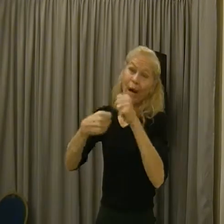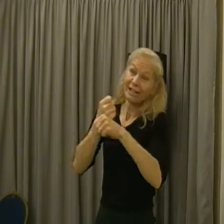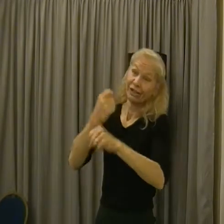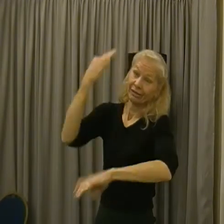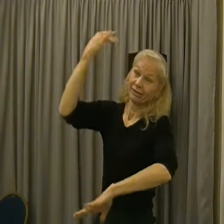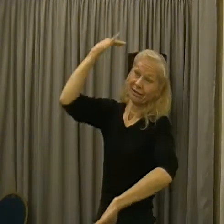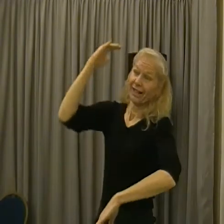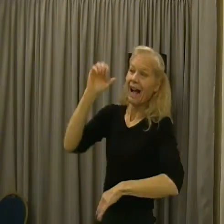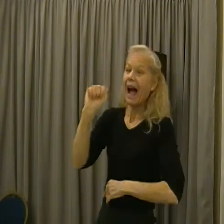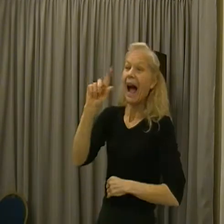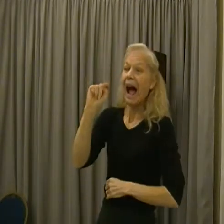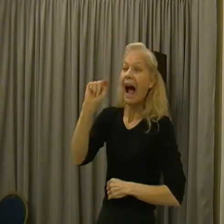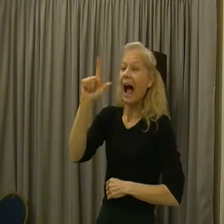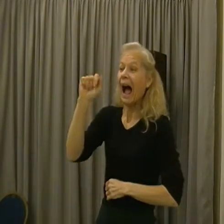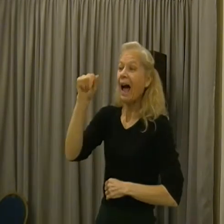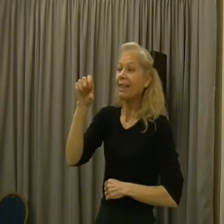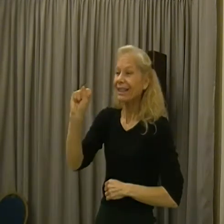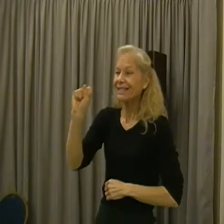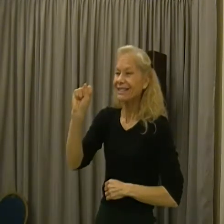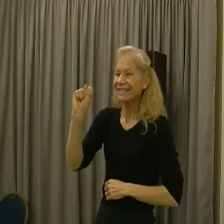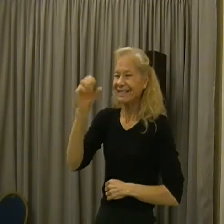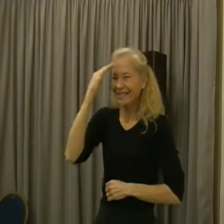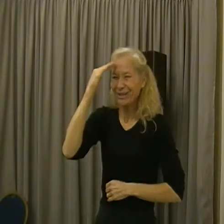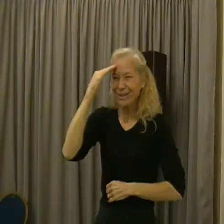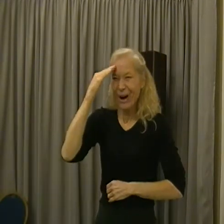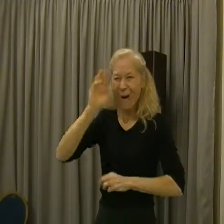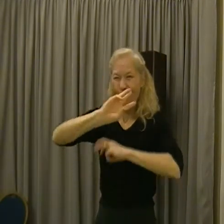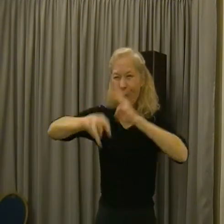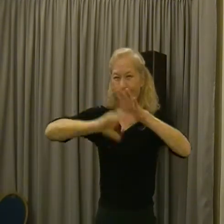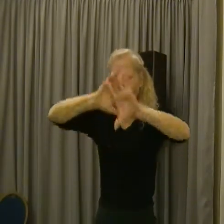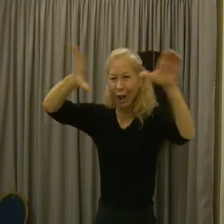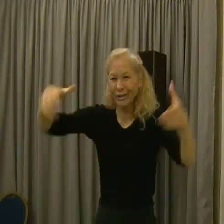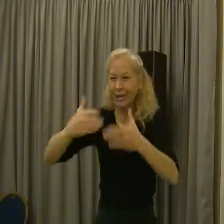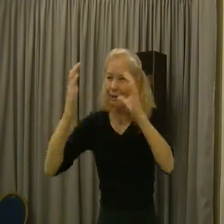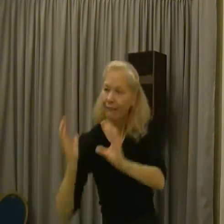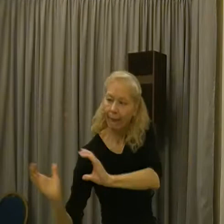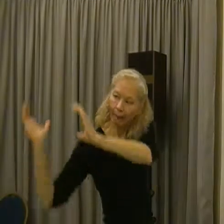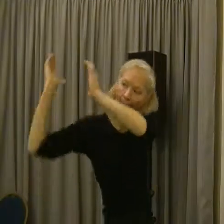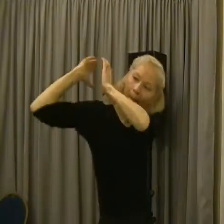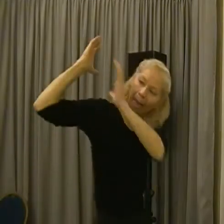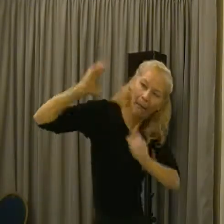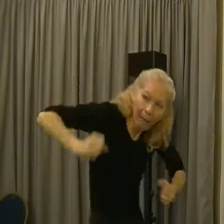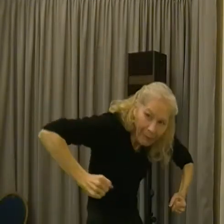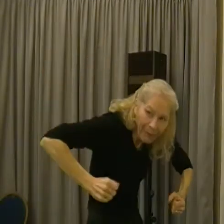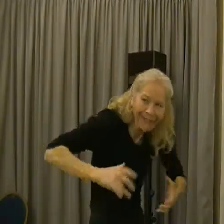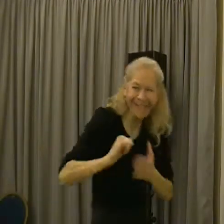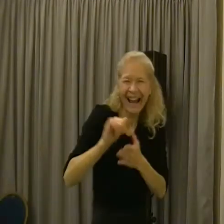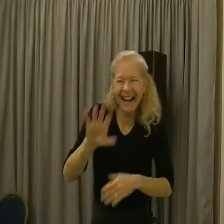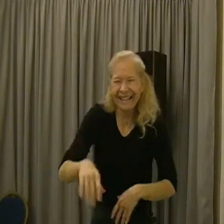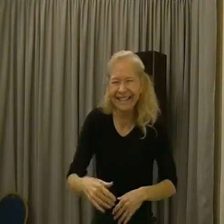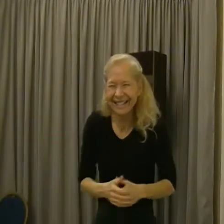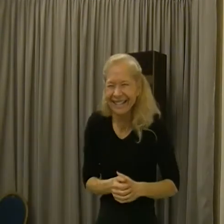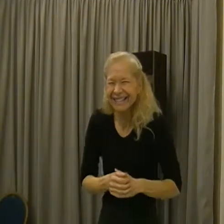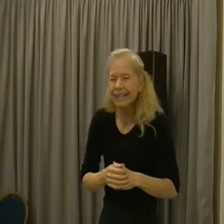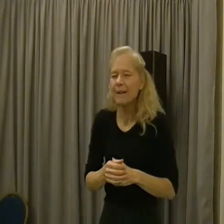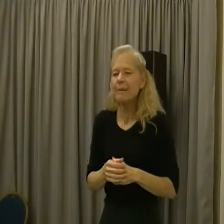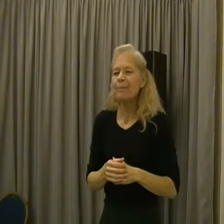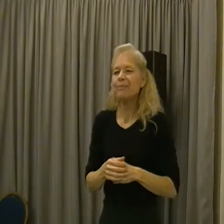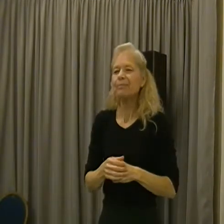But that strength, and let not man glory in his riches. Rich men would tend to glory in their